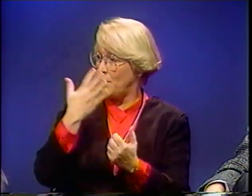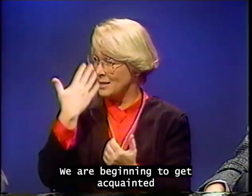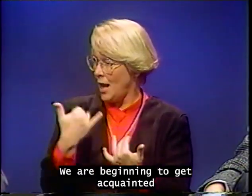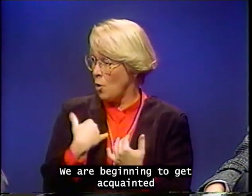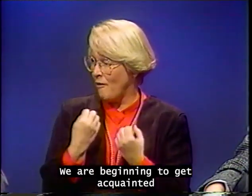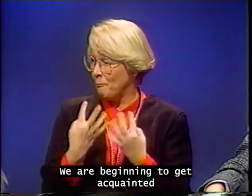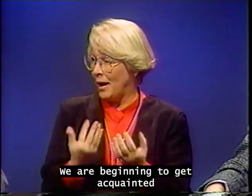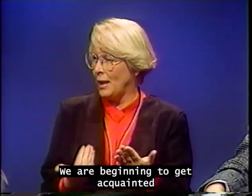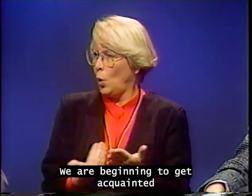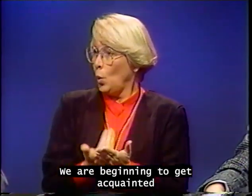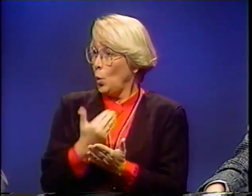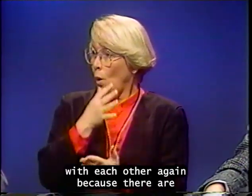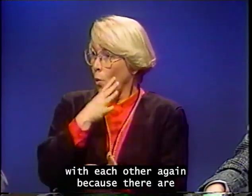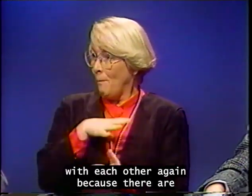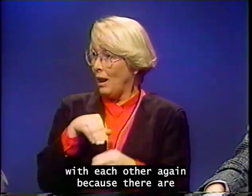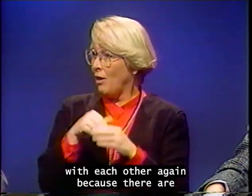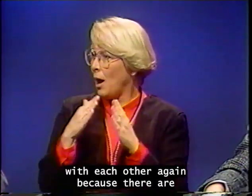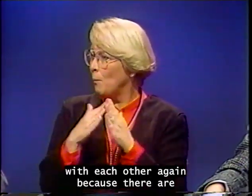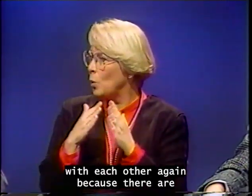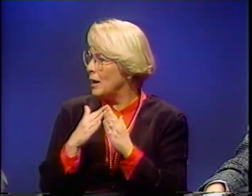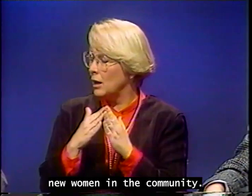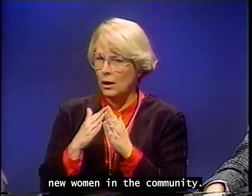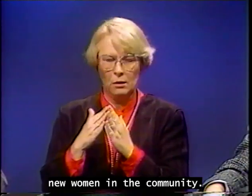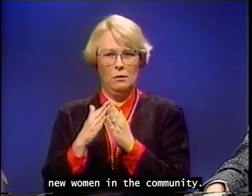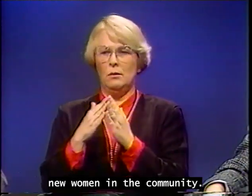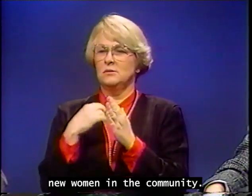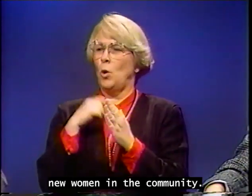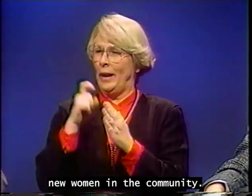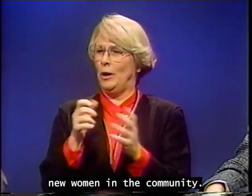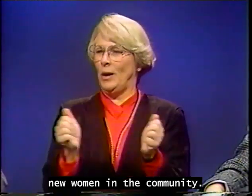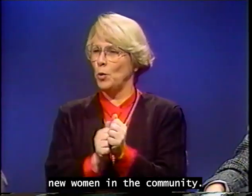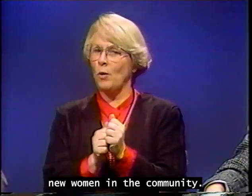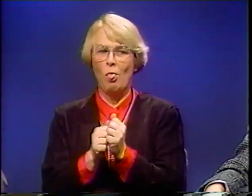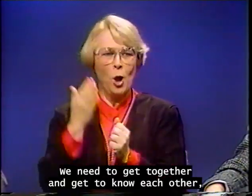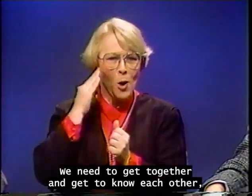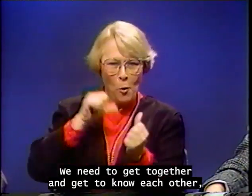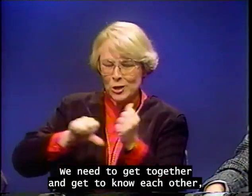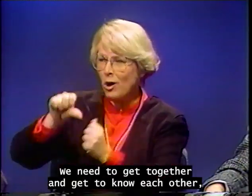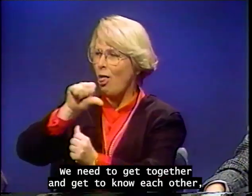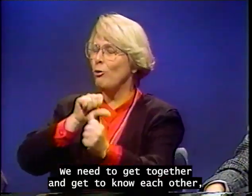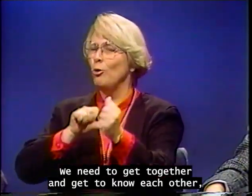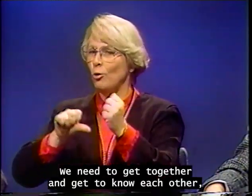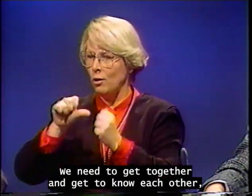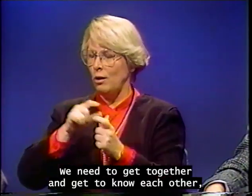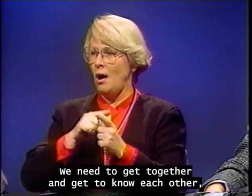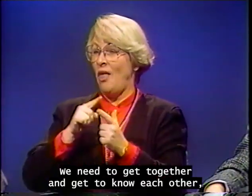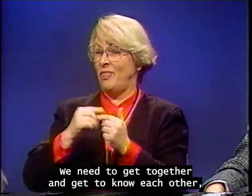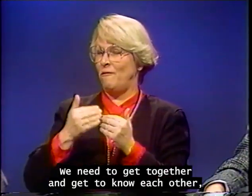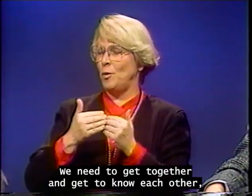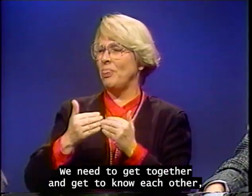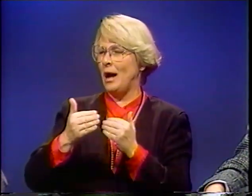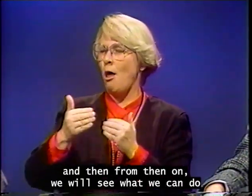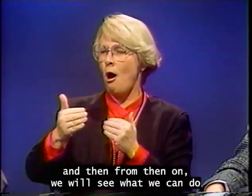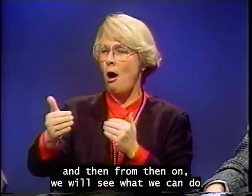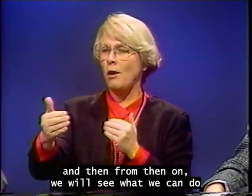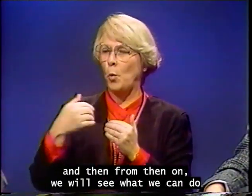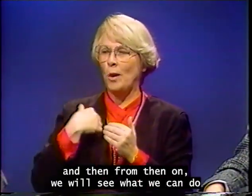We are beginning to get acquainted with each other again because there are new women in the community. We need to get together and get to know each other. And then from then